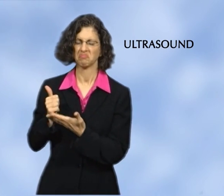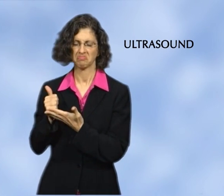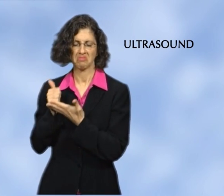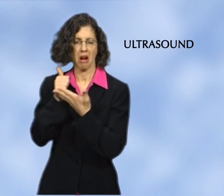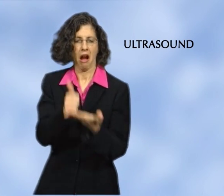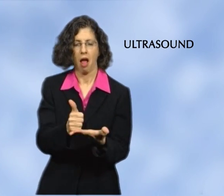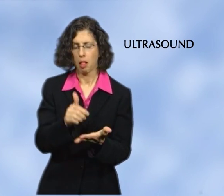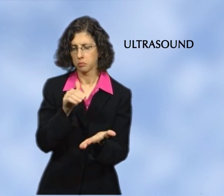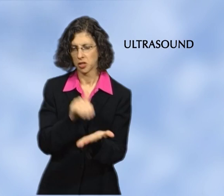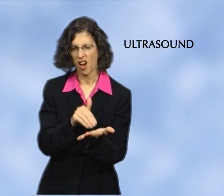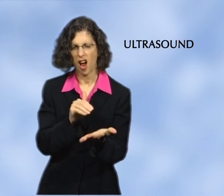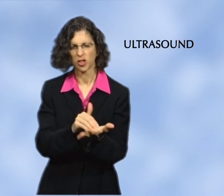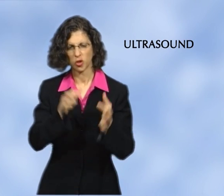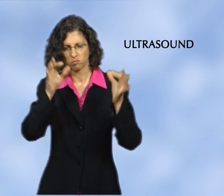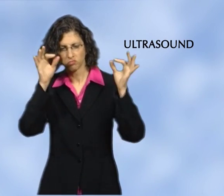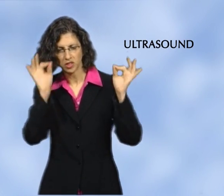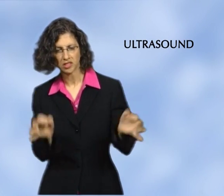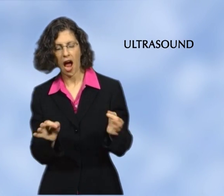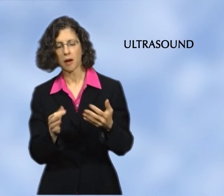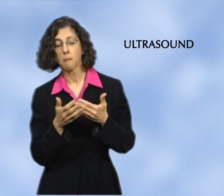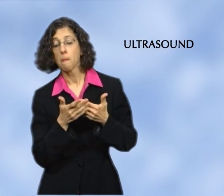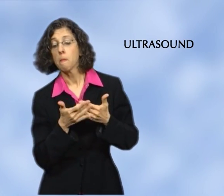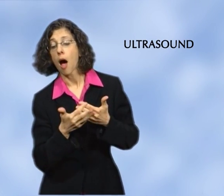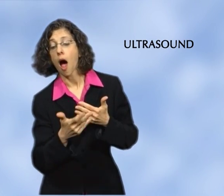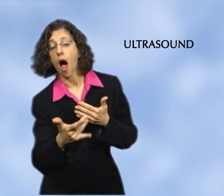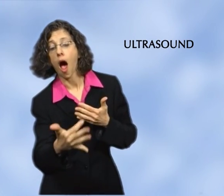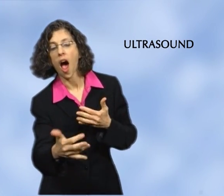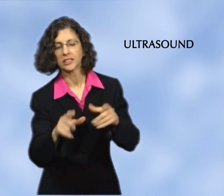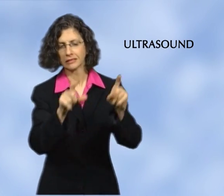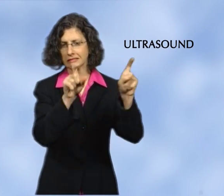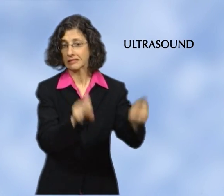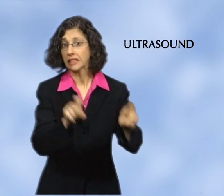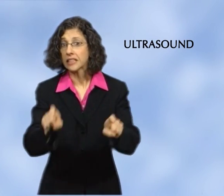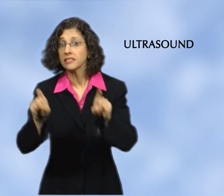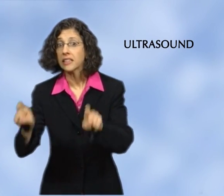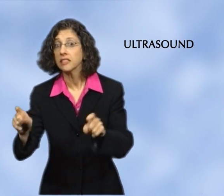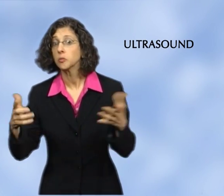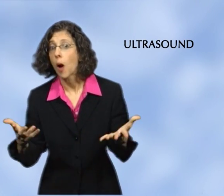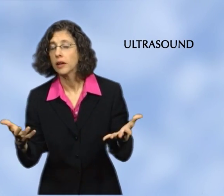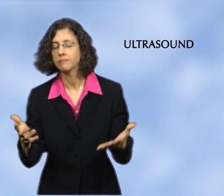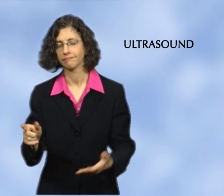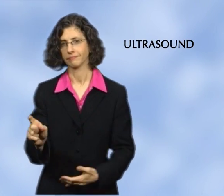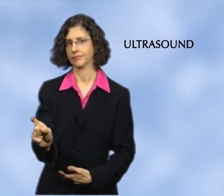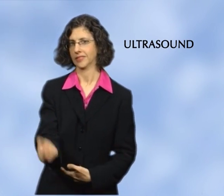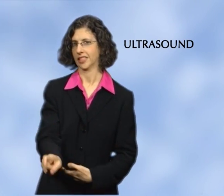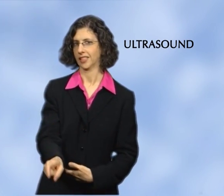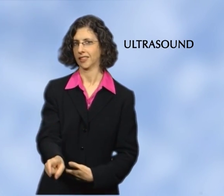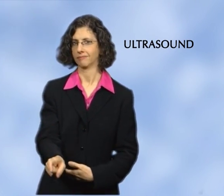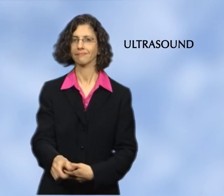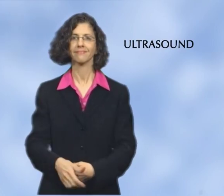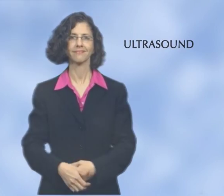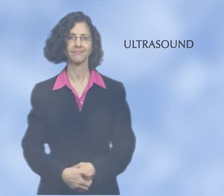The ultrasound helps the doctor decide if any further tests are needed.